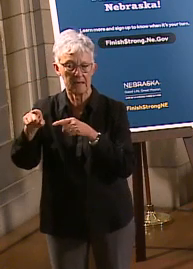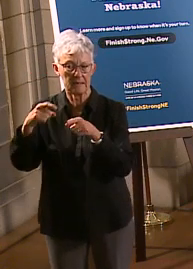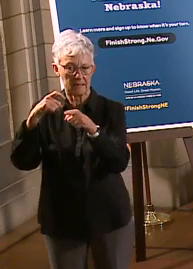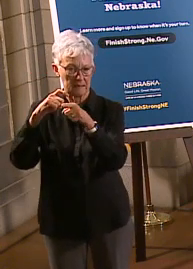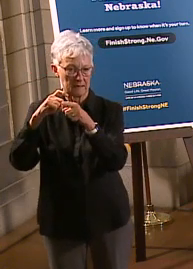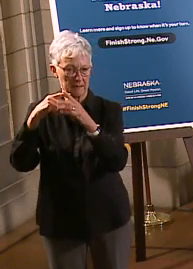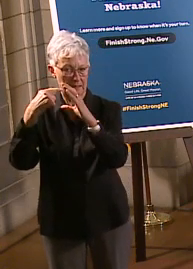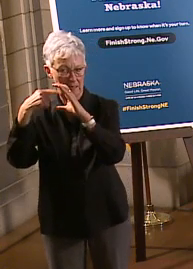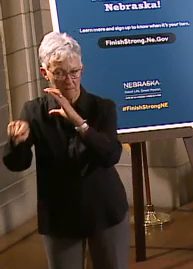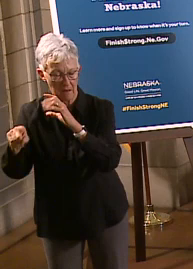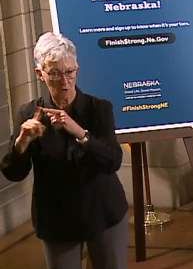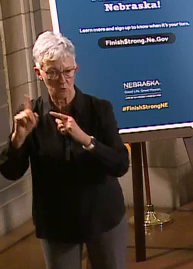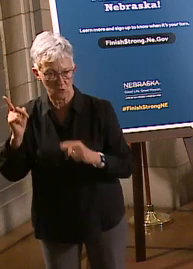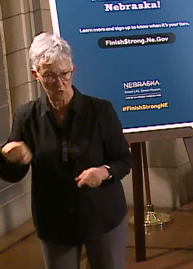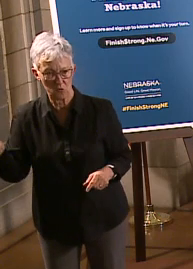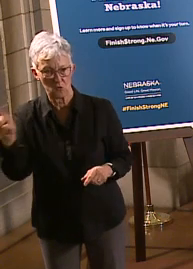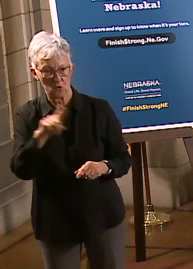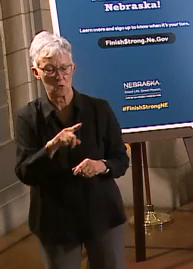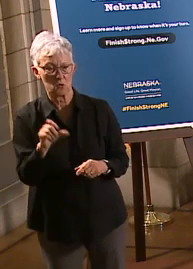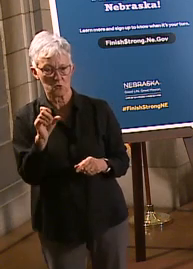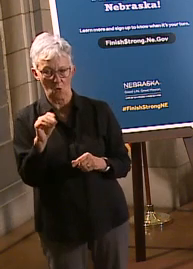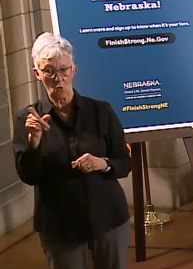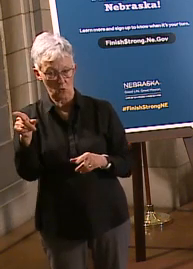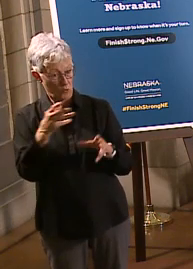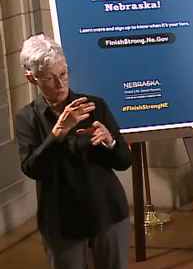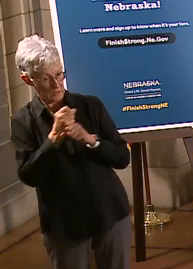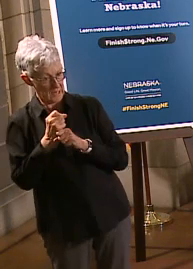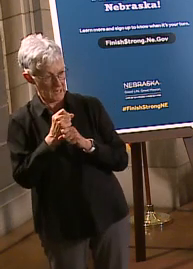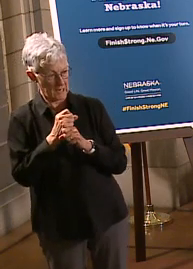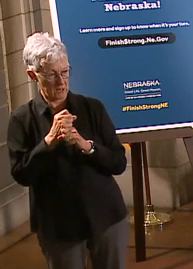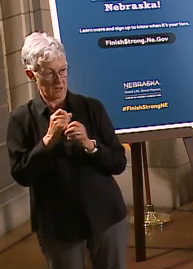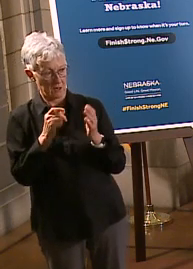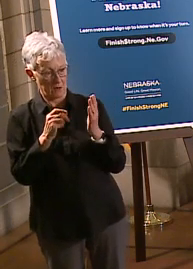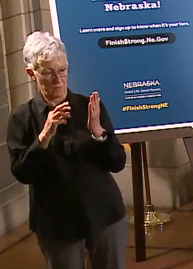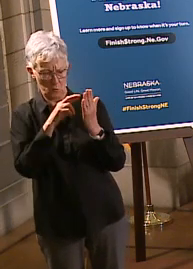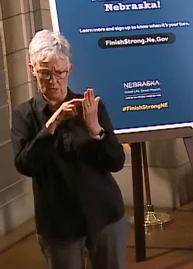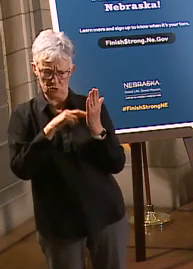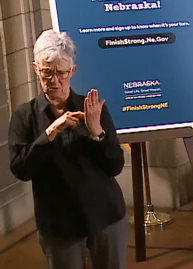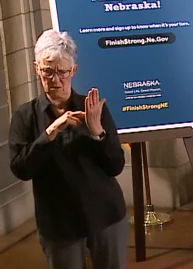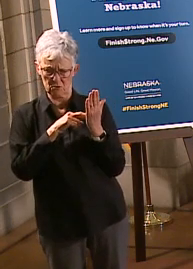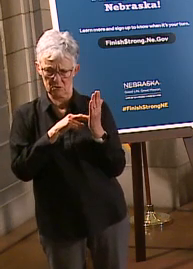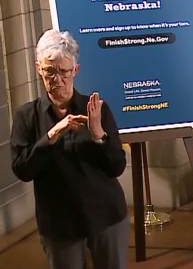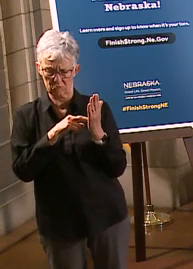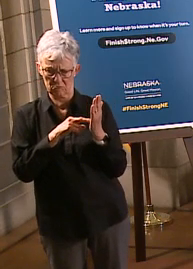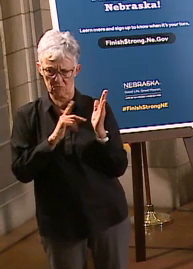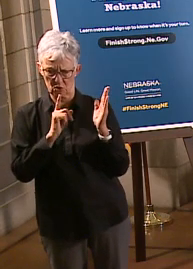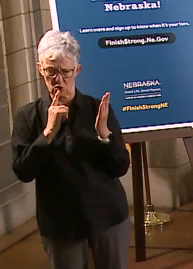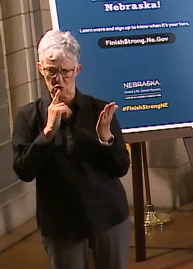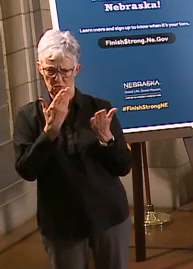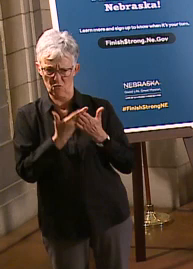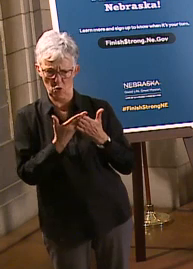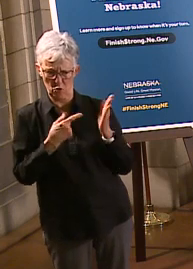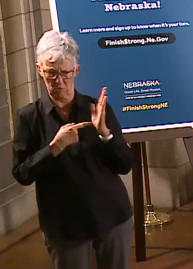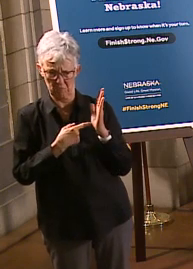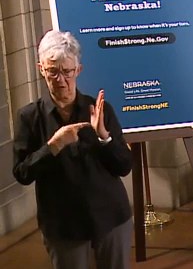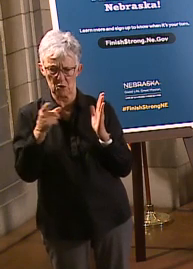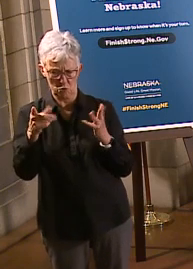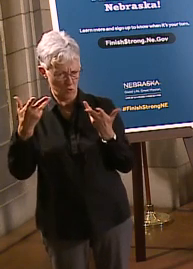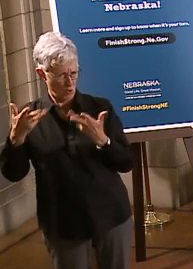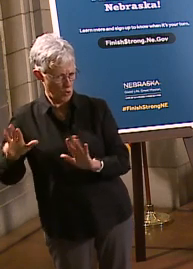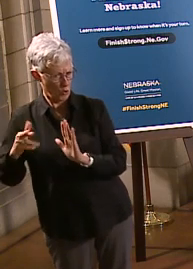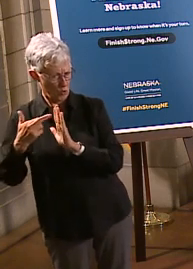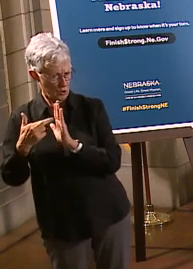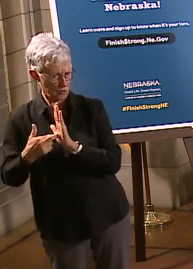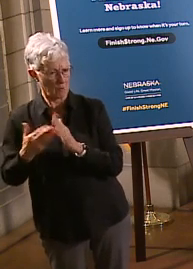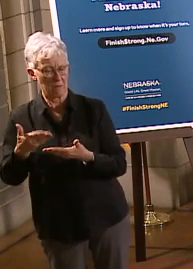situation as direction for what to do. If you get a registration confirmation and you've already been vaccinated or you've already registered, that's